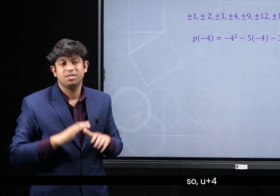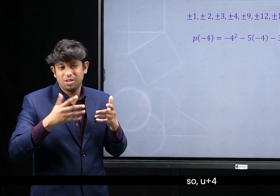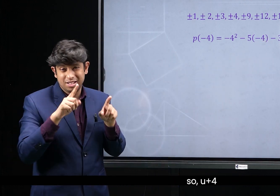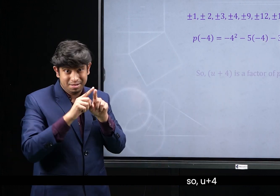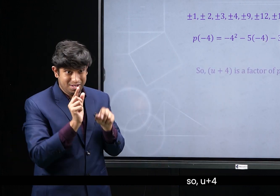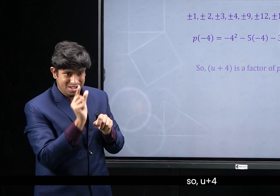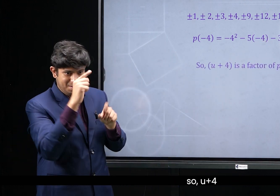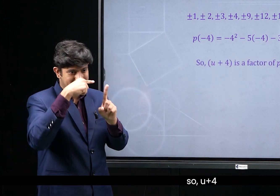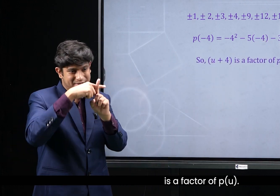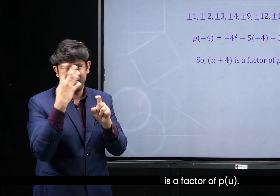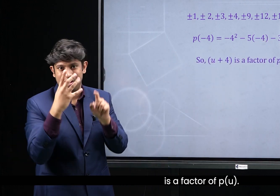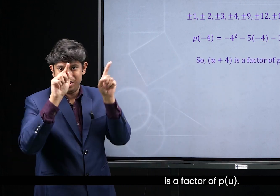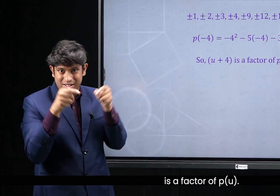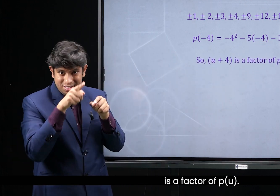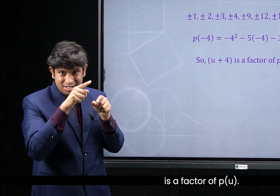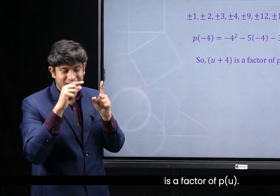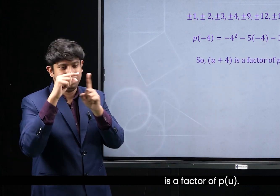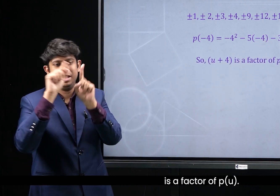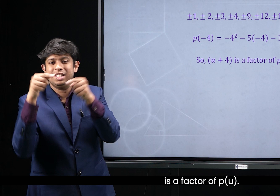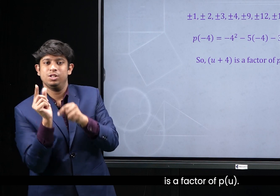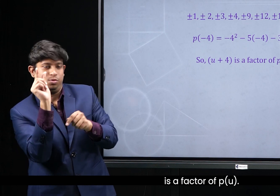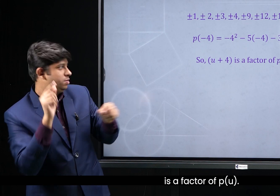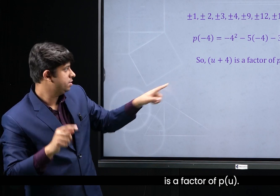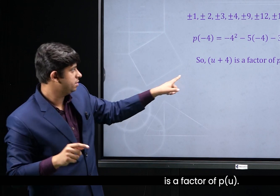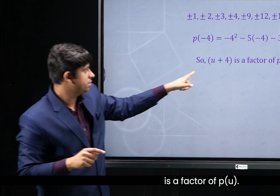So, u plus 4 is a factor of P of u.